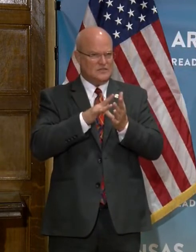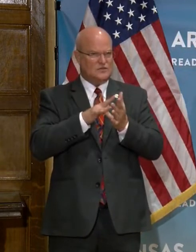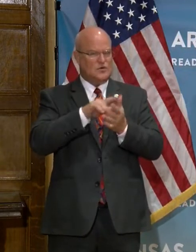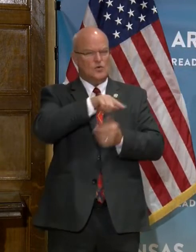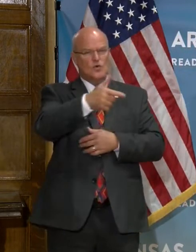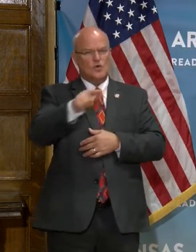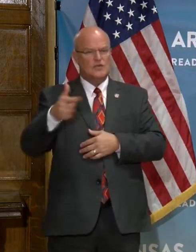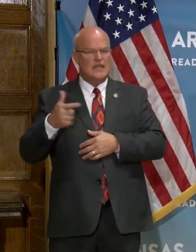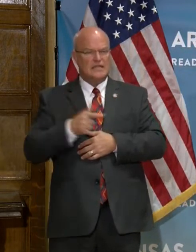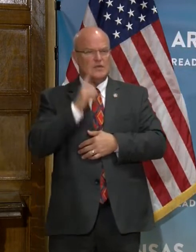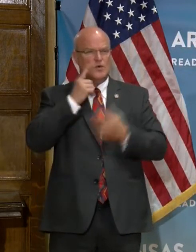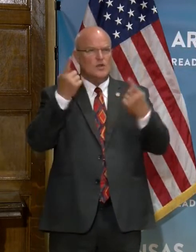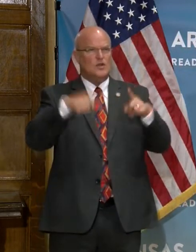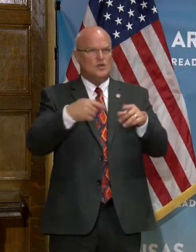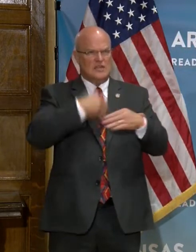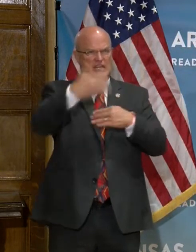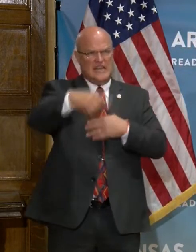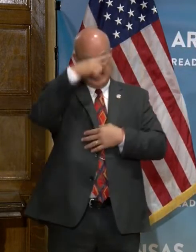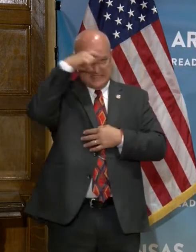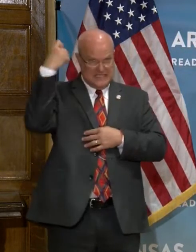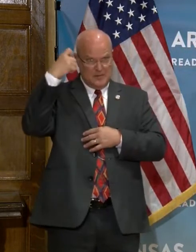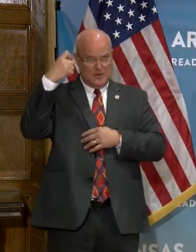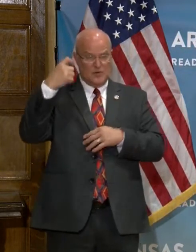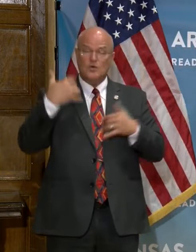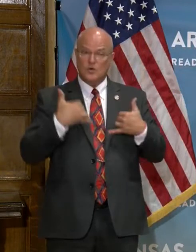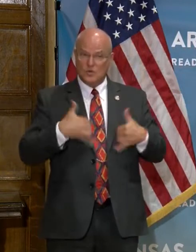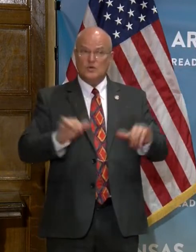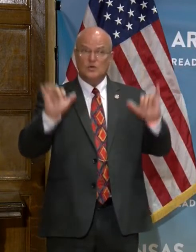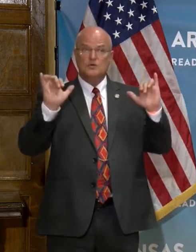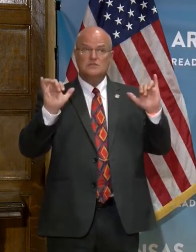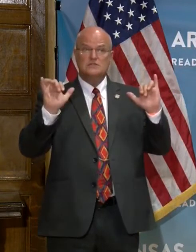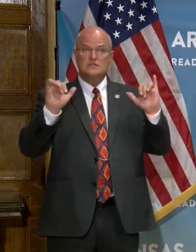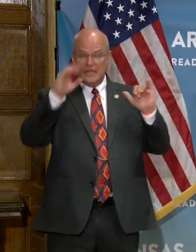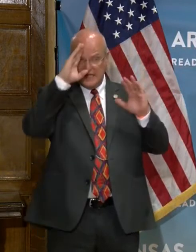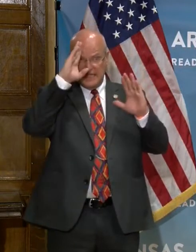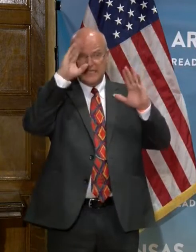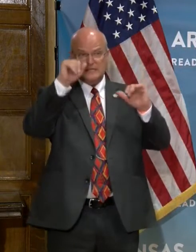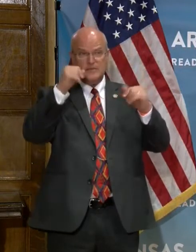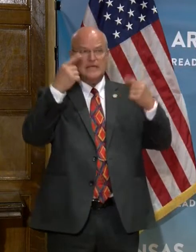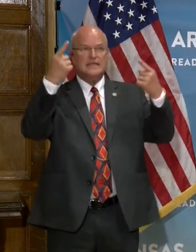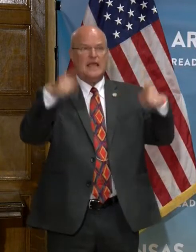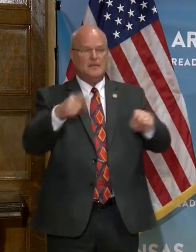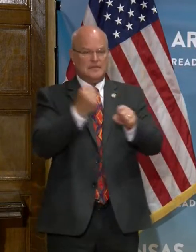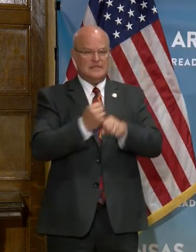rotation, which will occur next summer, which we still expect to occur.